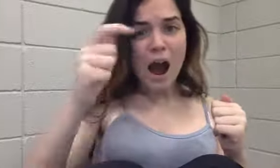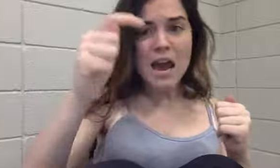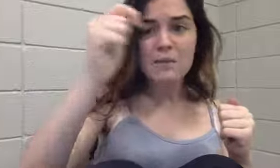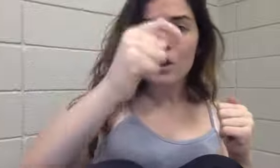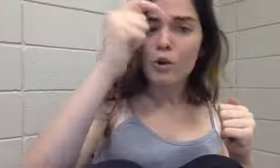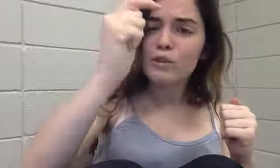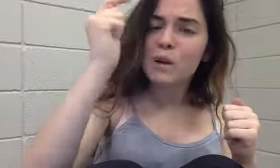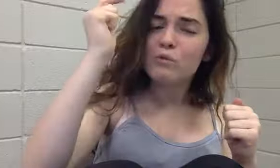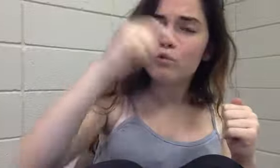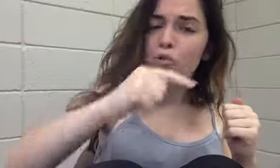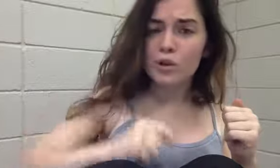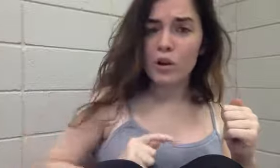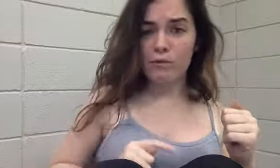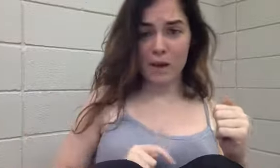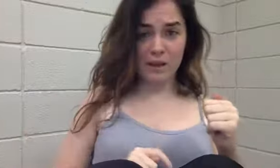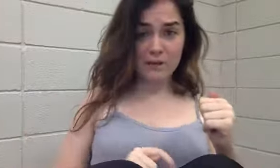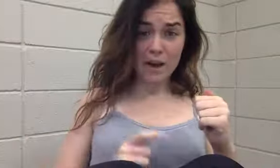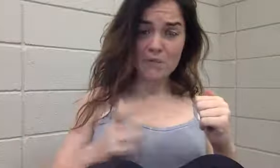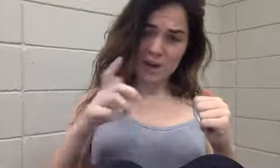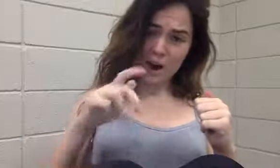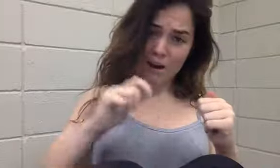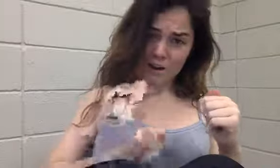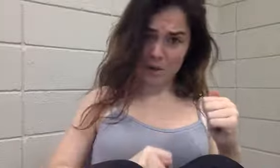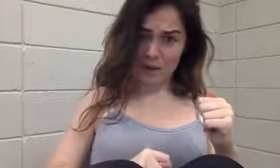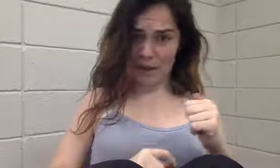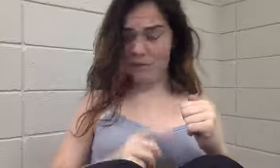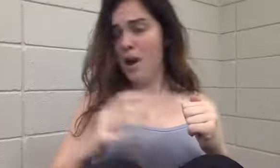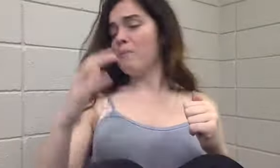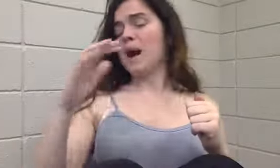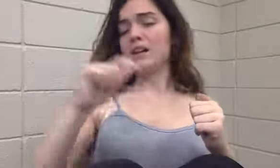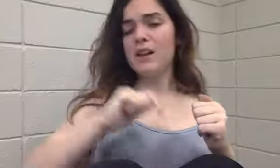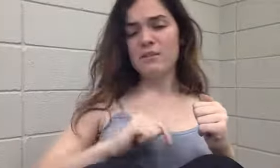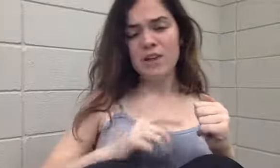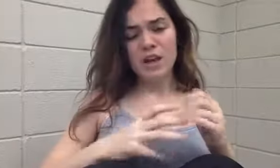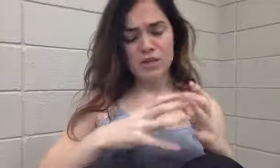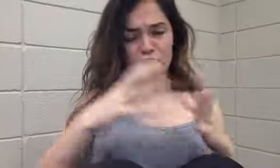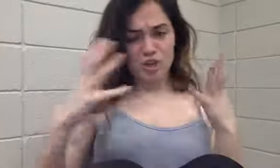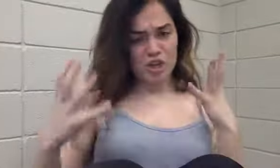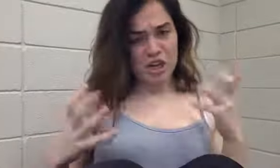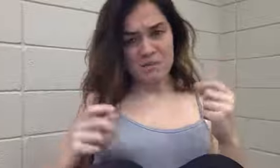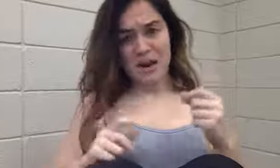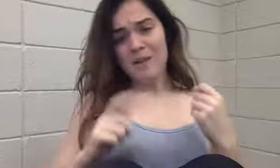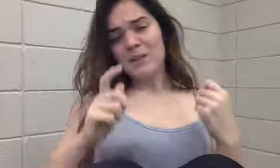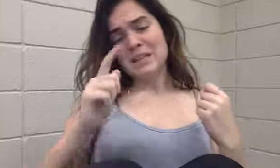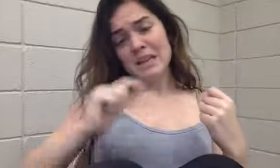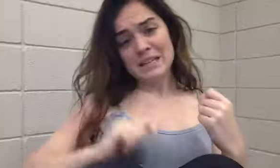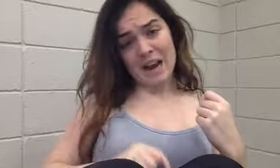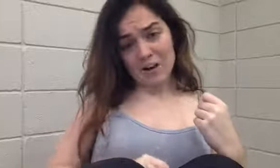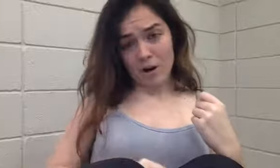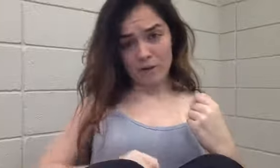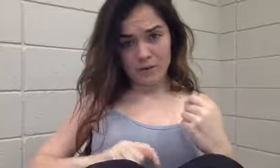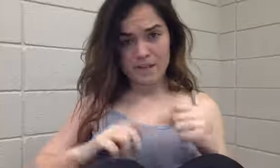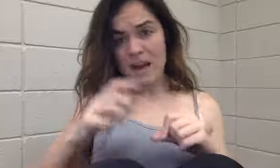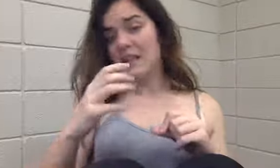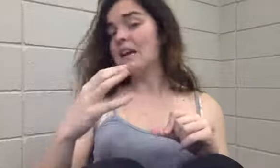the ultimate ruler of my life. I am the goddess of my life. My life is a regime, and I am the dictator of it, and that is the